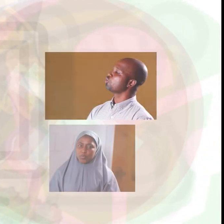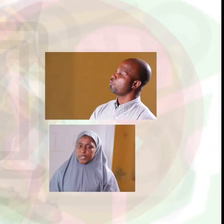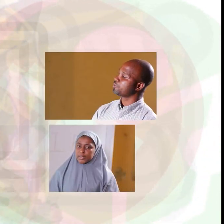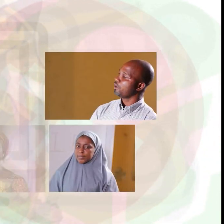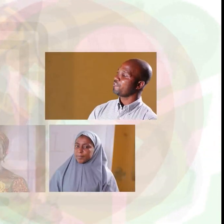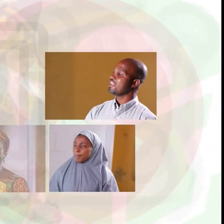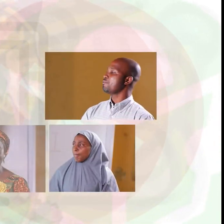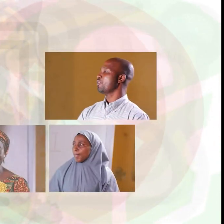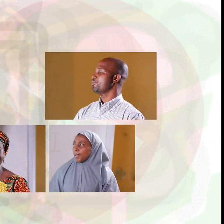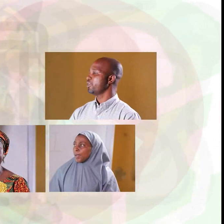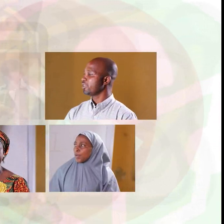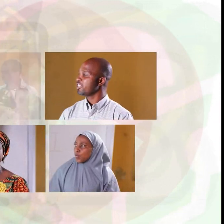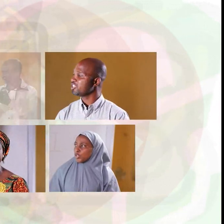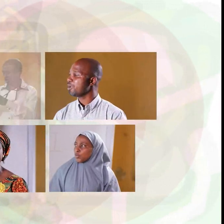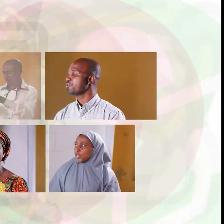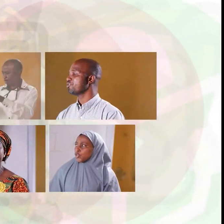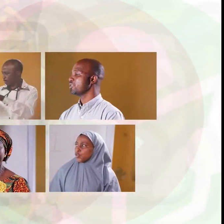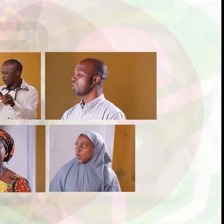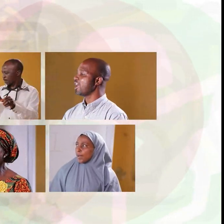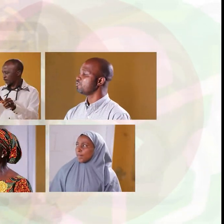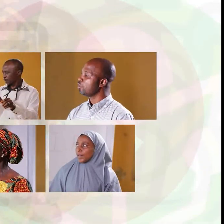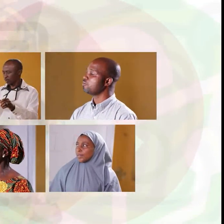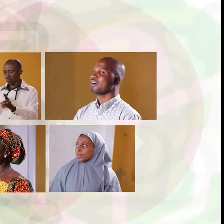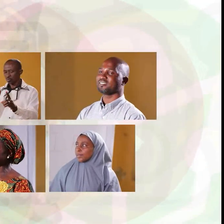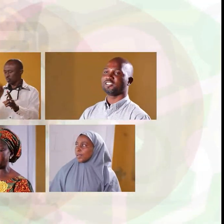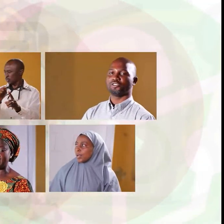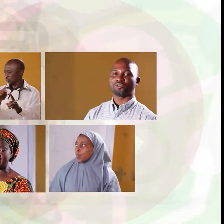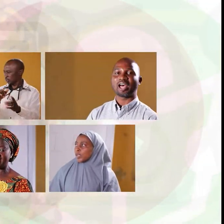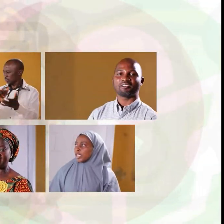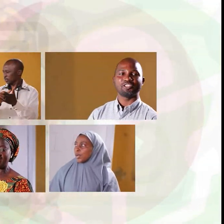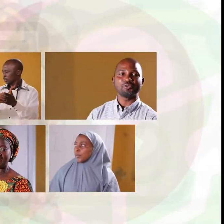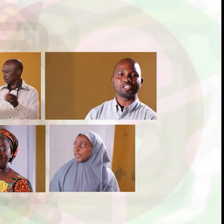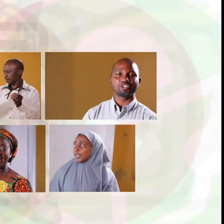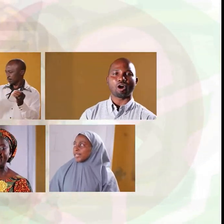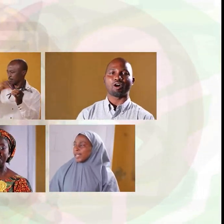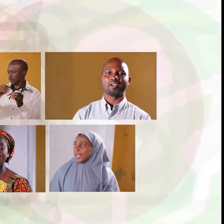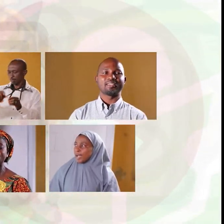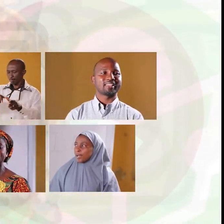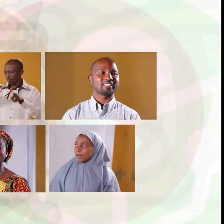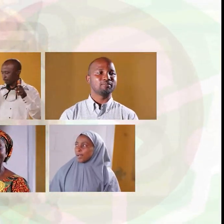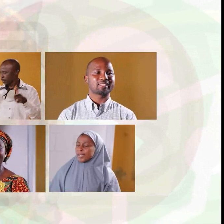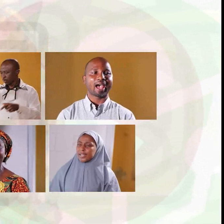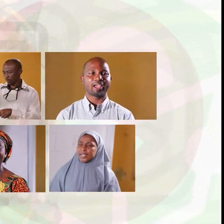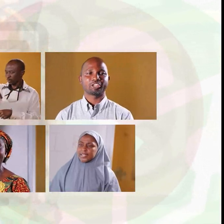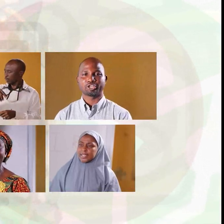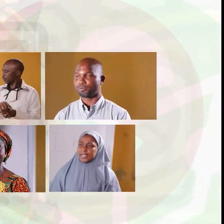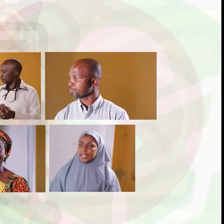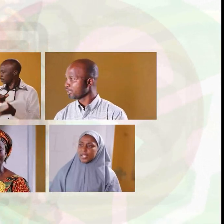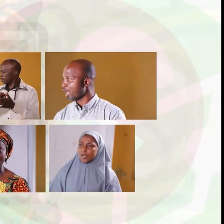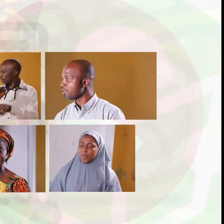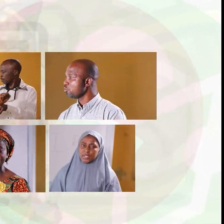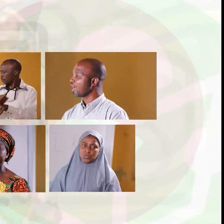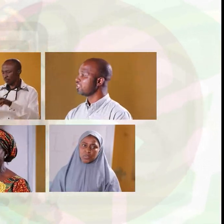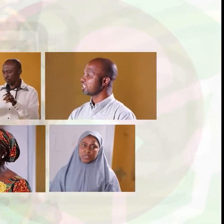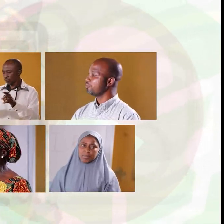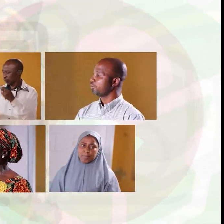to the next point. We should ensure whatever we say is clear. That means work is being